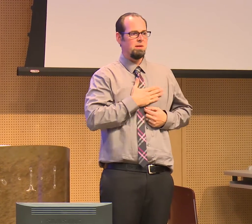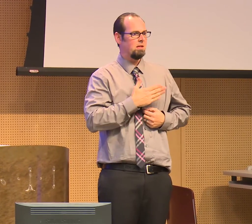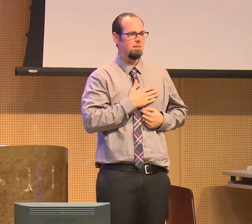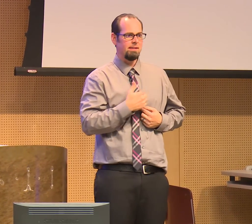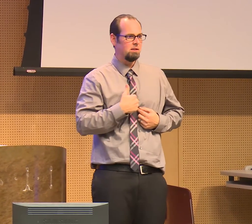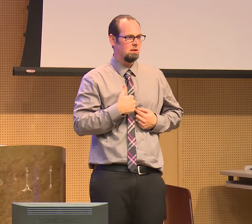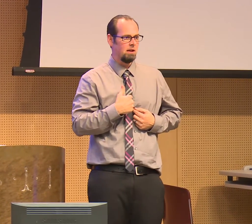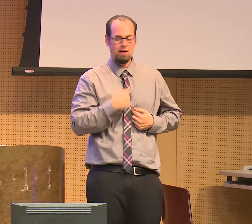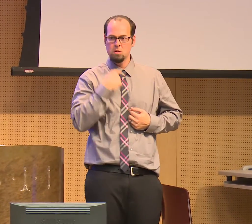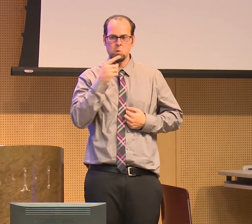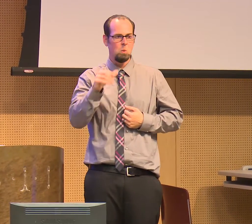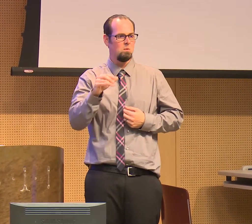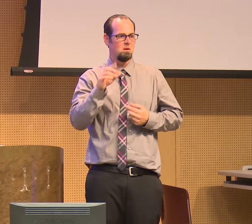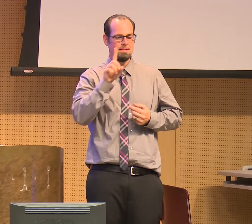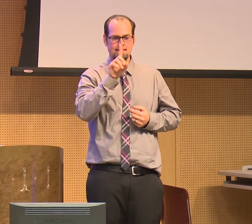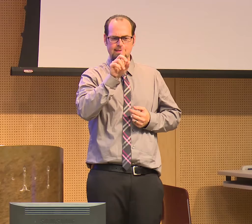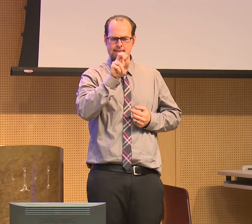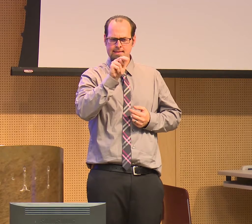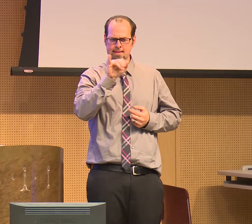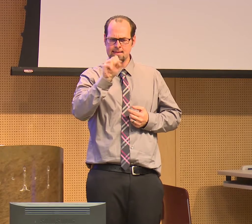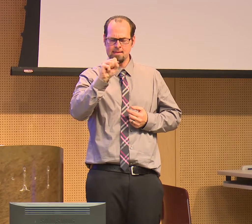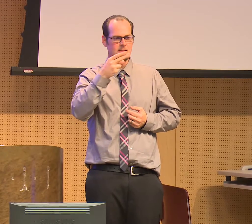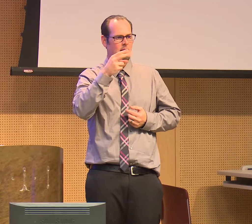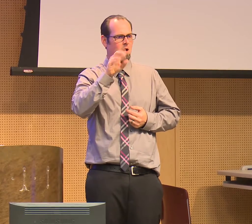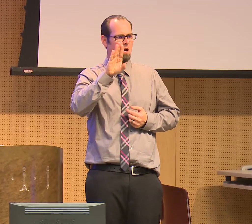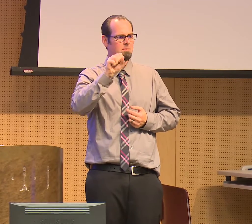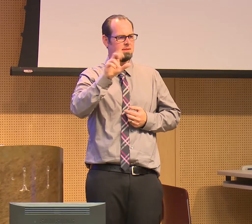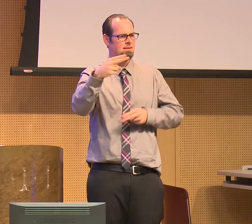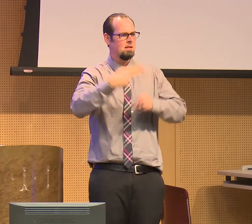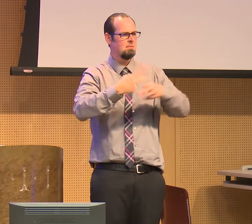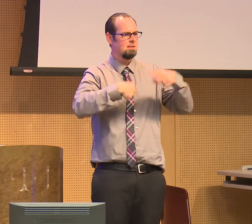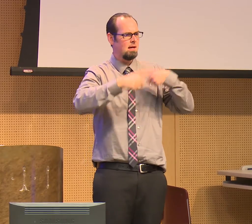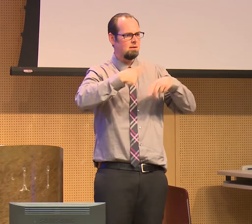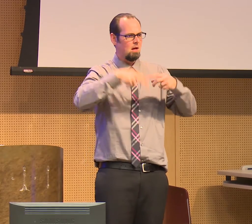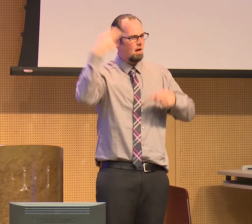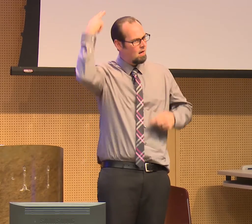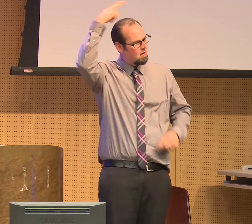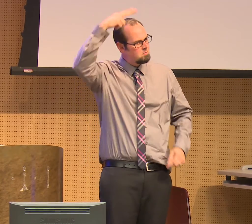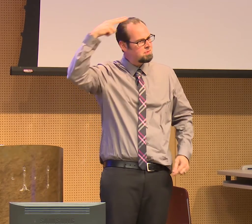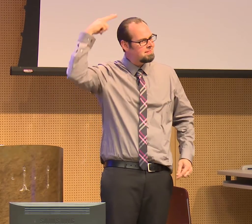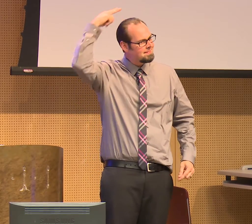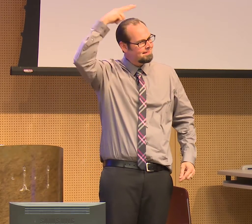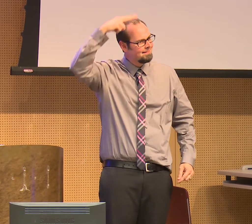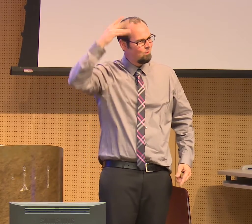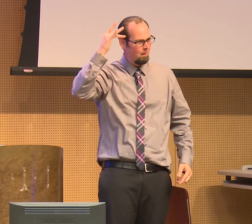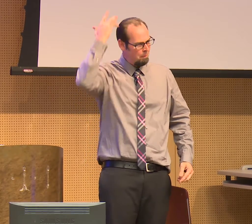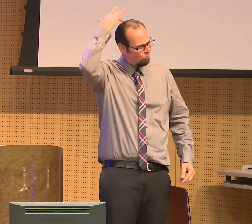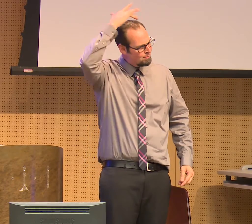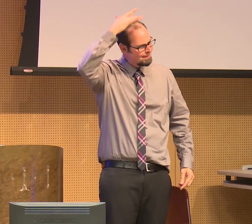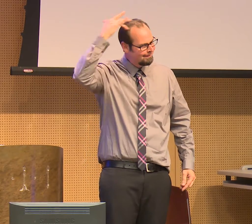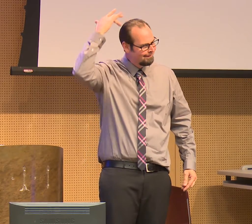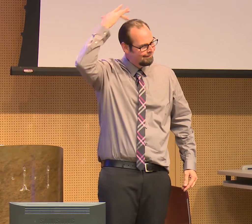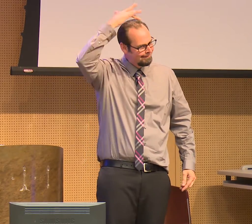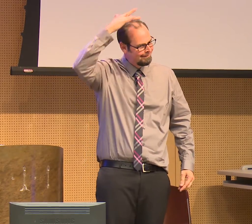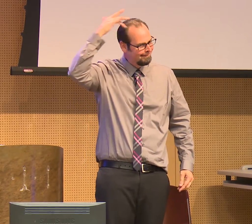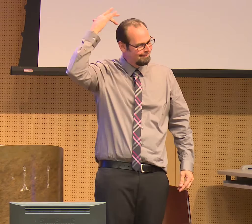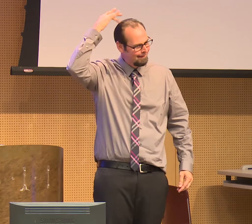was so surprised and so happy. Dennis Hobbs, this was his sign name, because he was